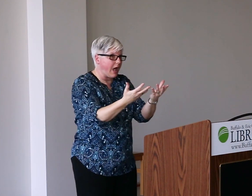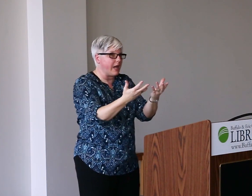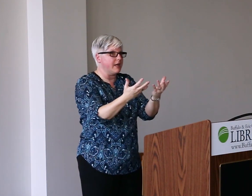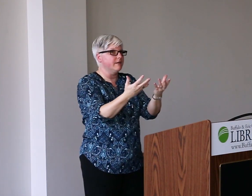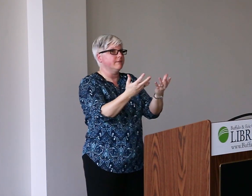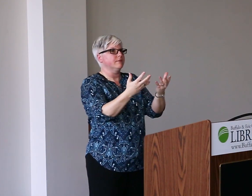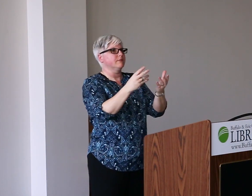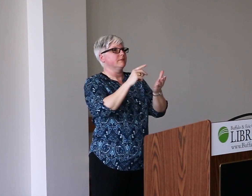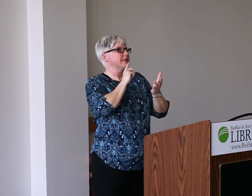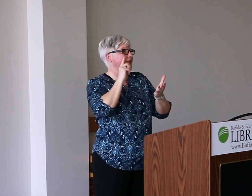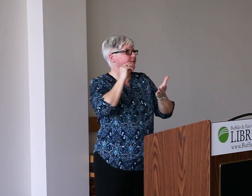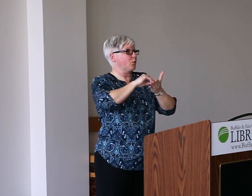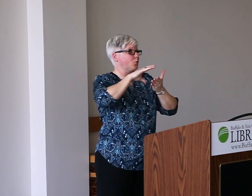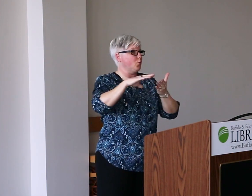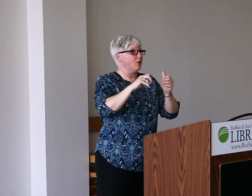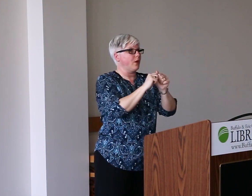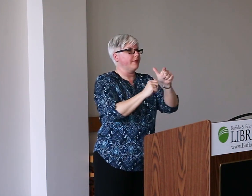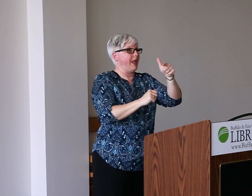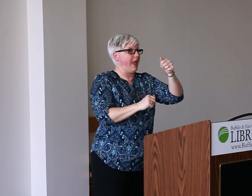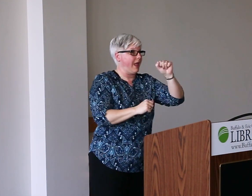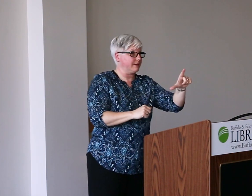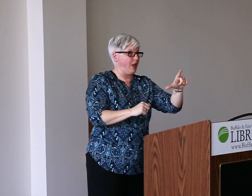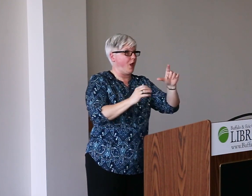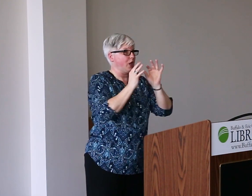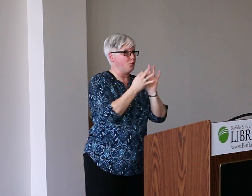They provided deaf students with